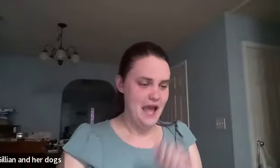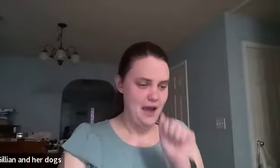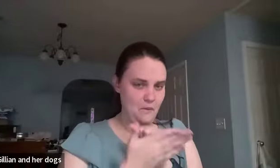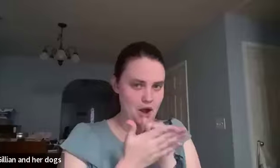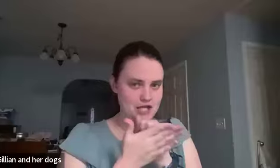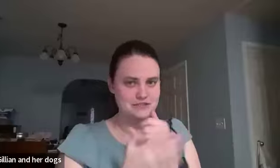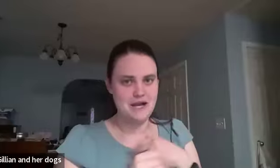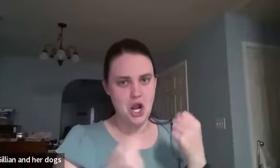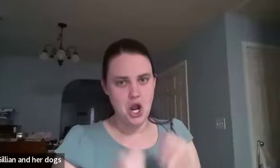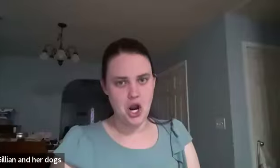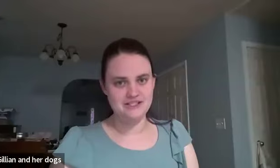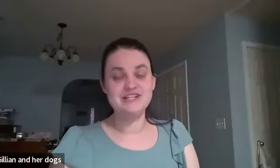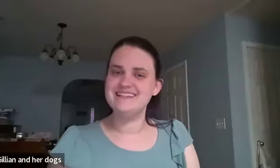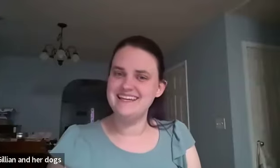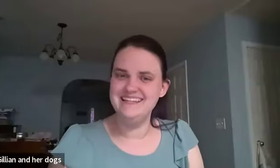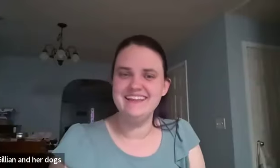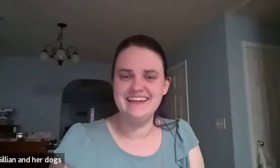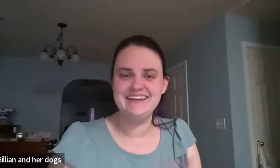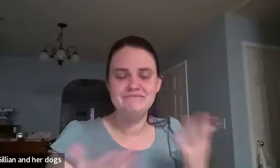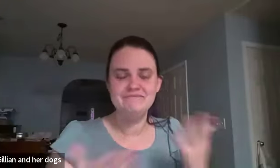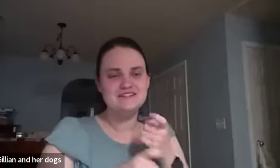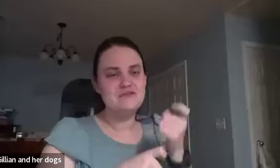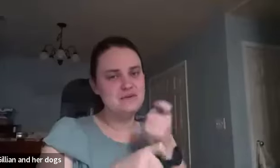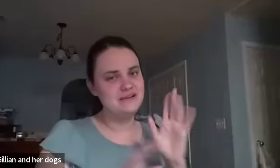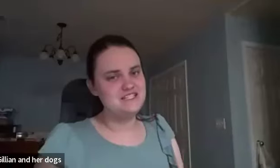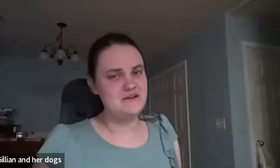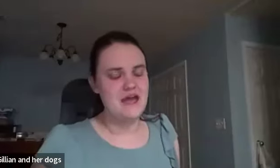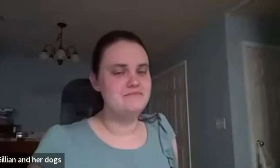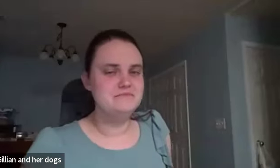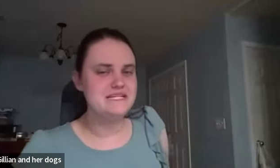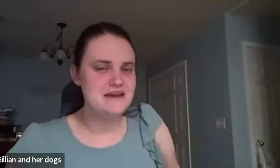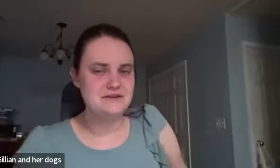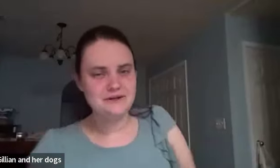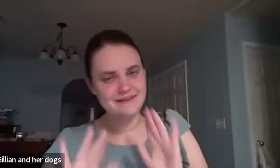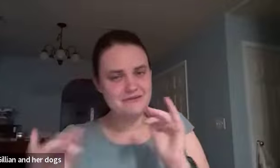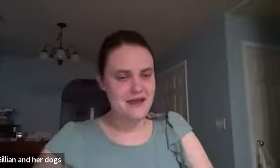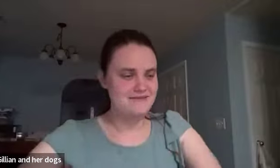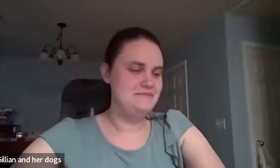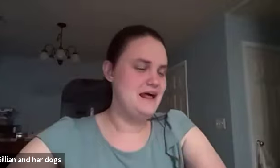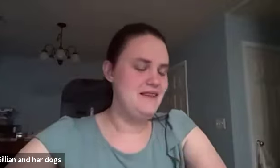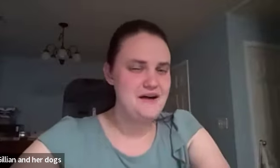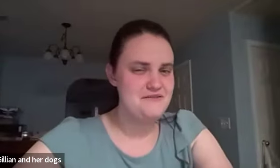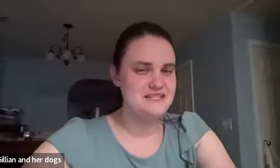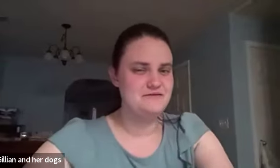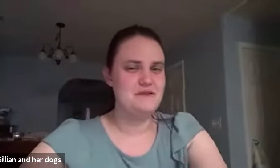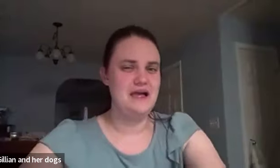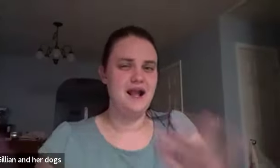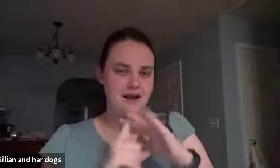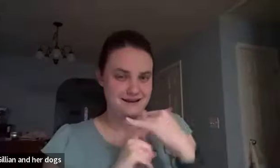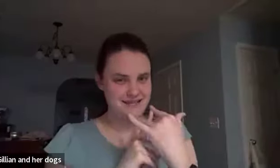I washed my car. She goes, like, so they will get you on that, but it's never bad. But I love the different like